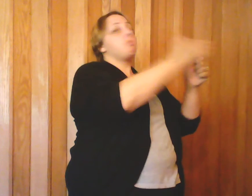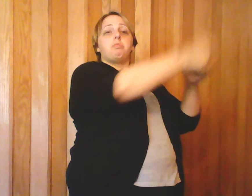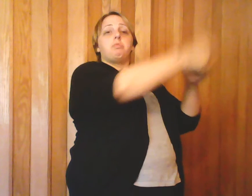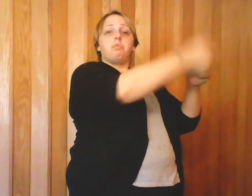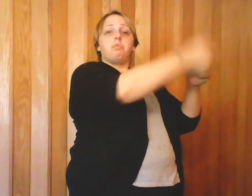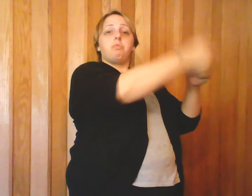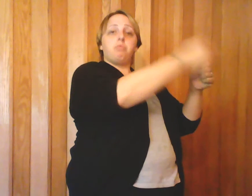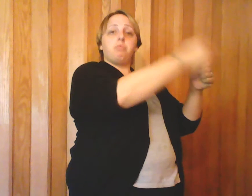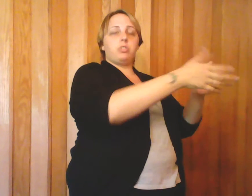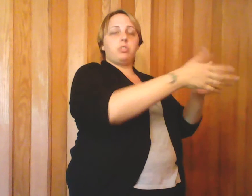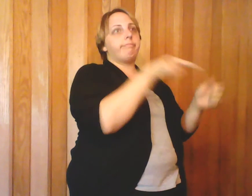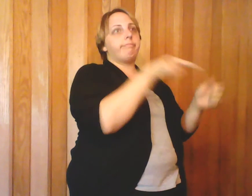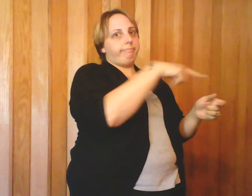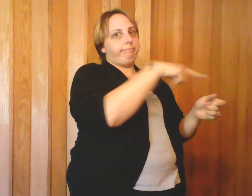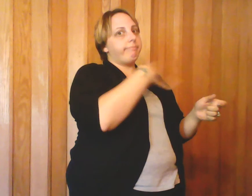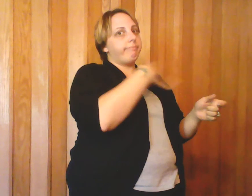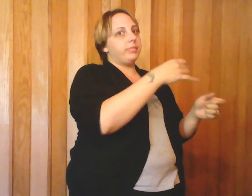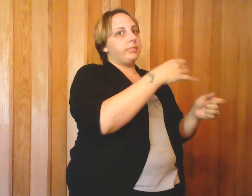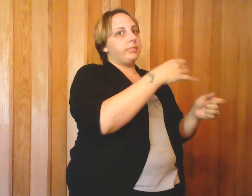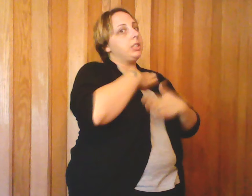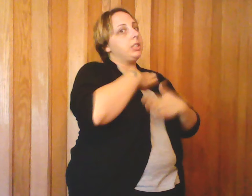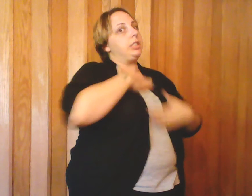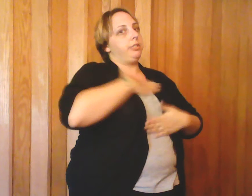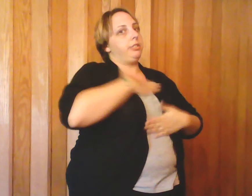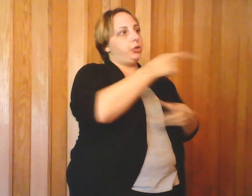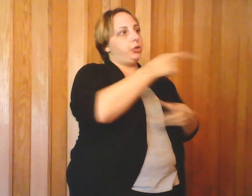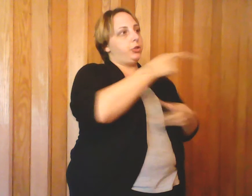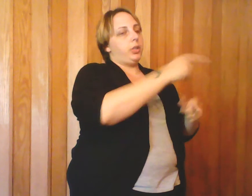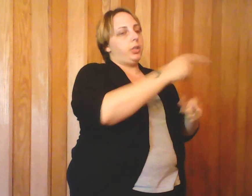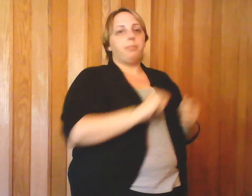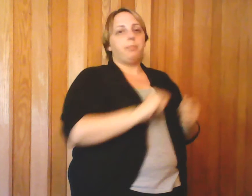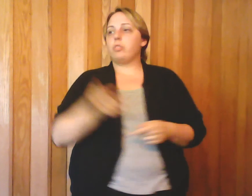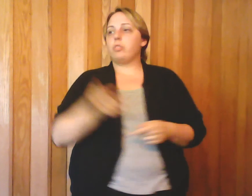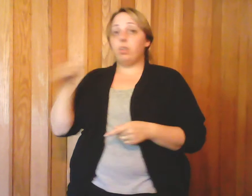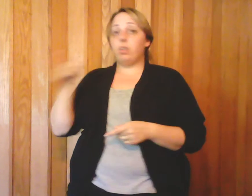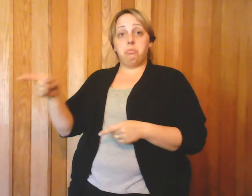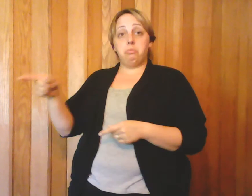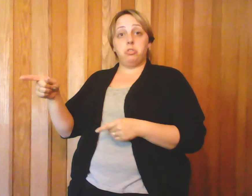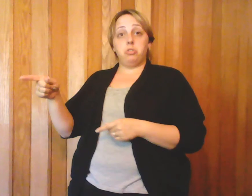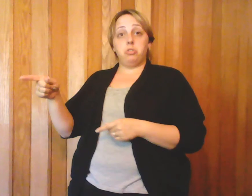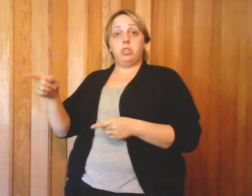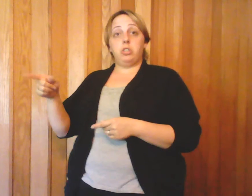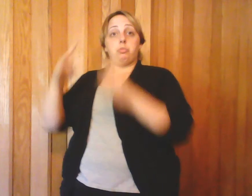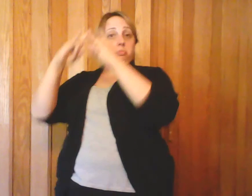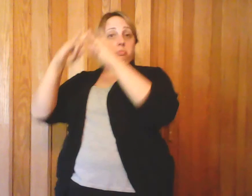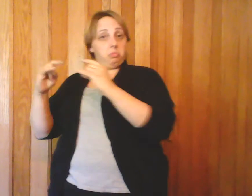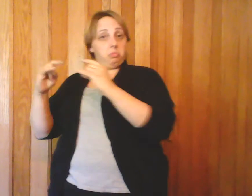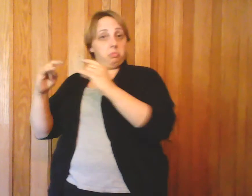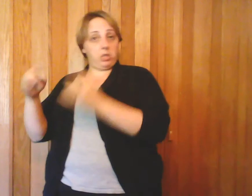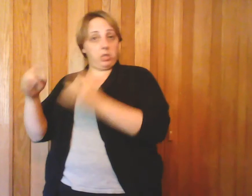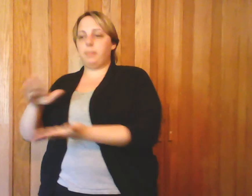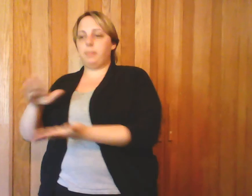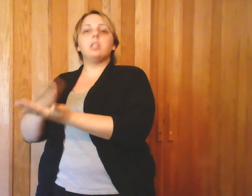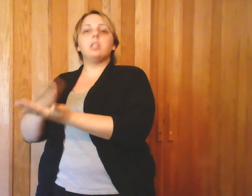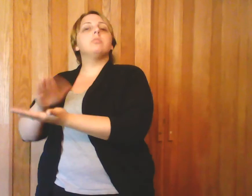woman to grab her broom and chase a full-grown bear out of a cabin in the woods, and she did that, it's